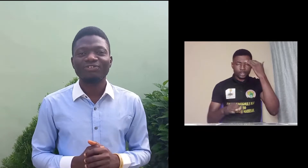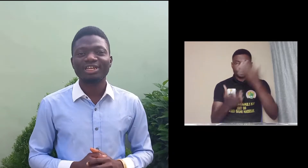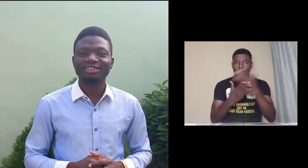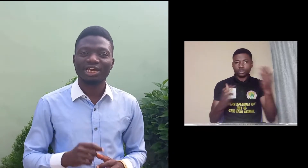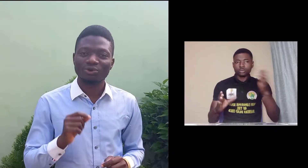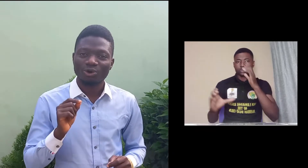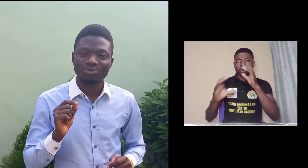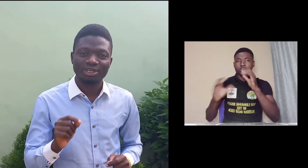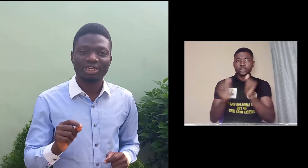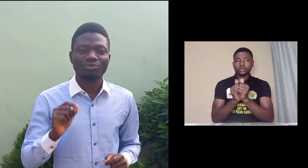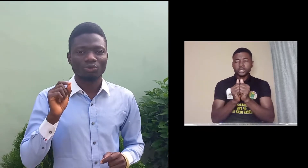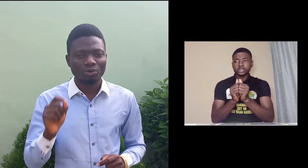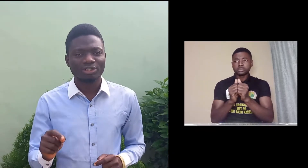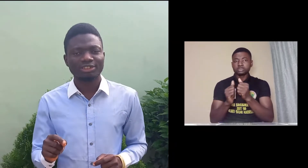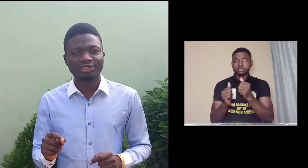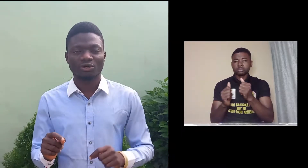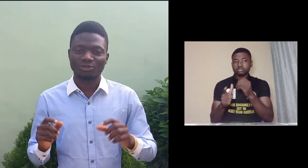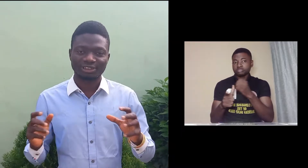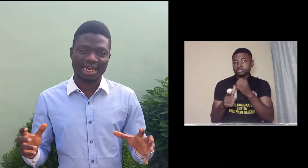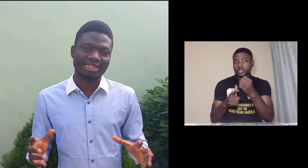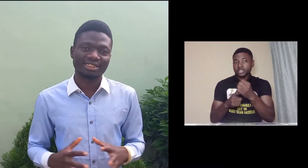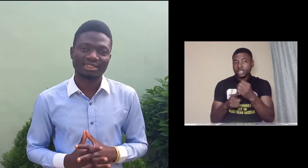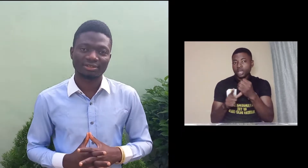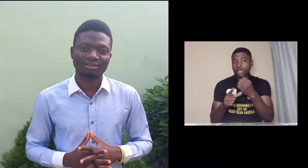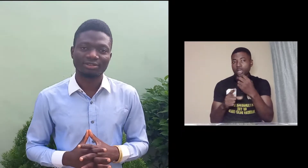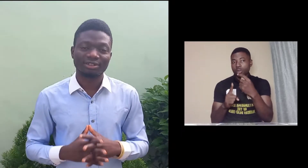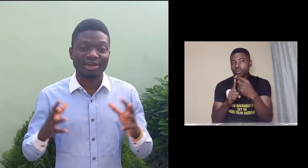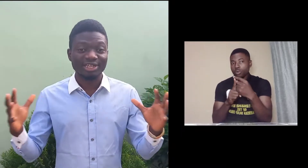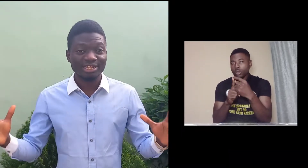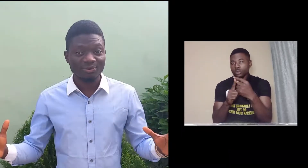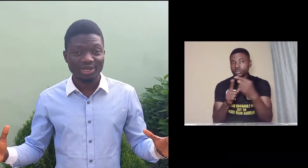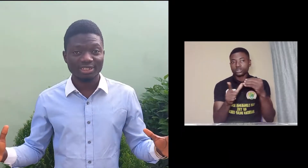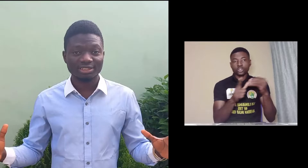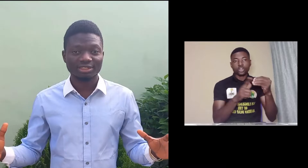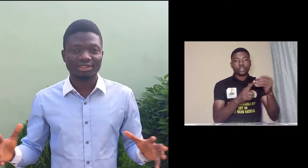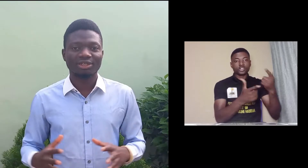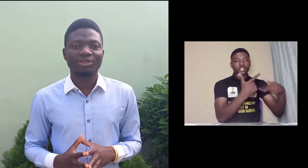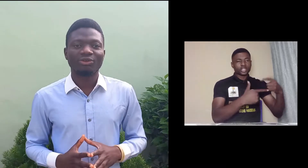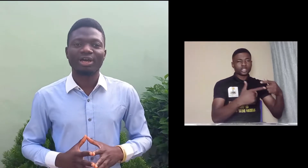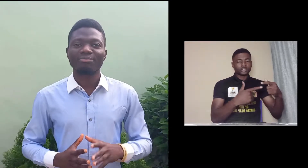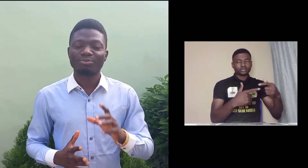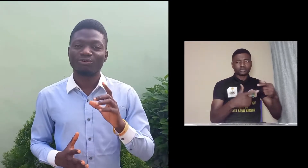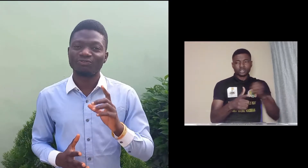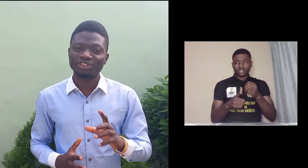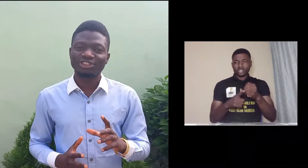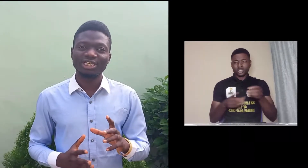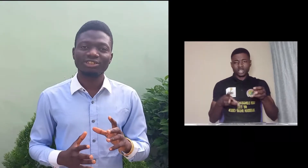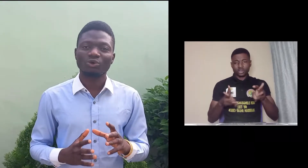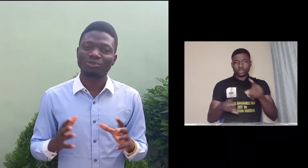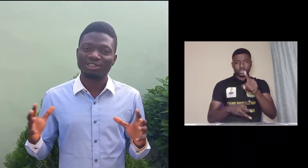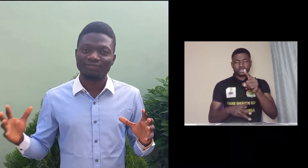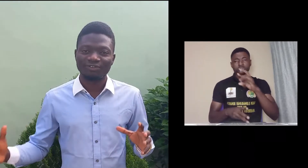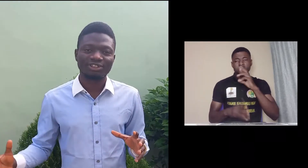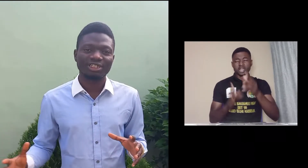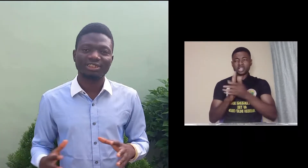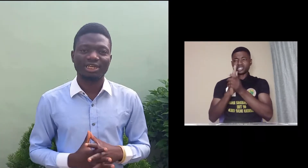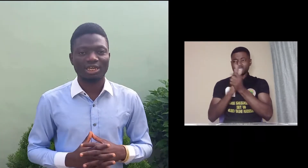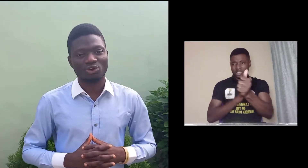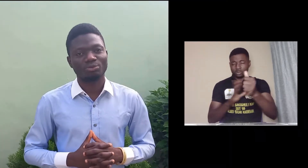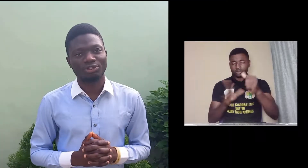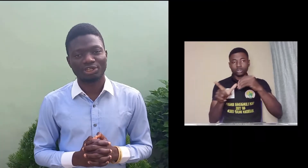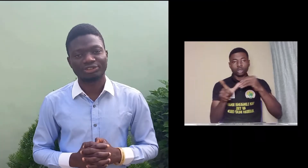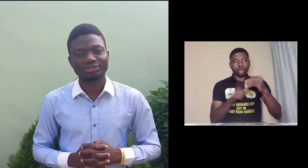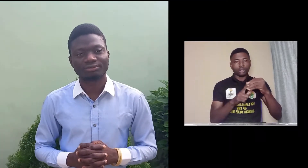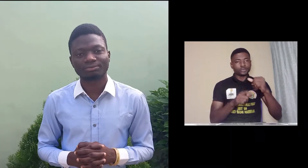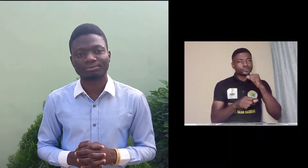I'm confident that you communicate with words or signs. Now, either ways, you can be proficient or deficient